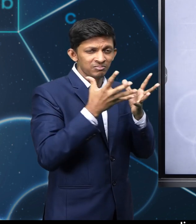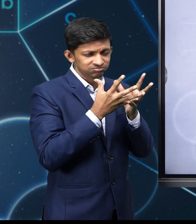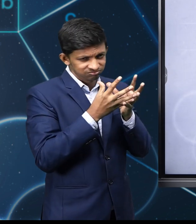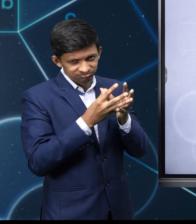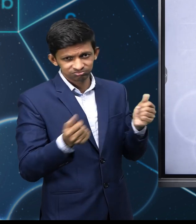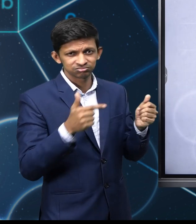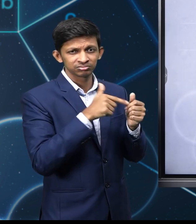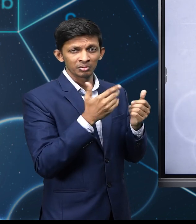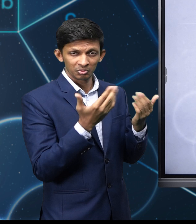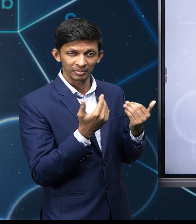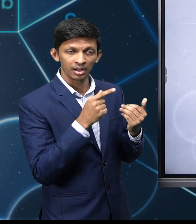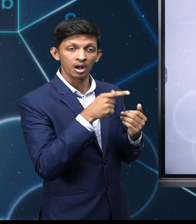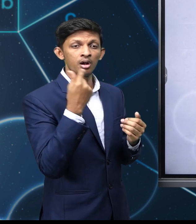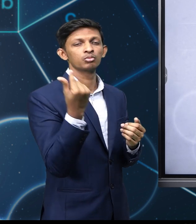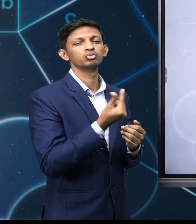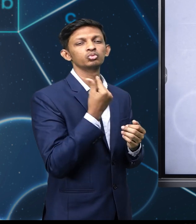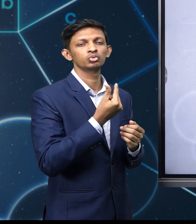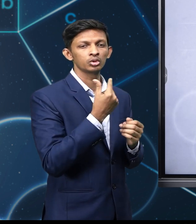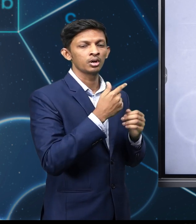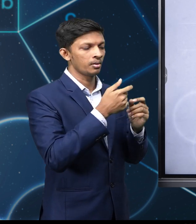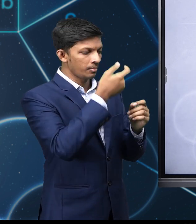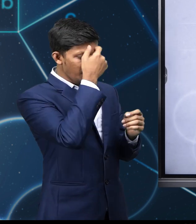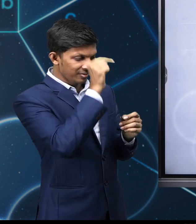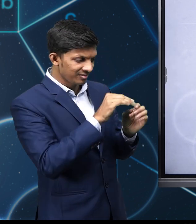To solve application problems using direct and inverse proportions.